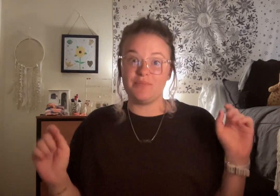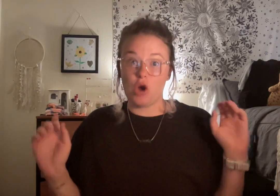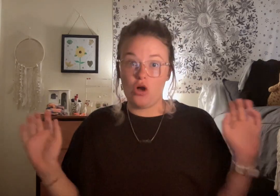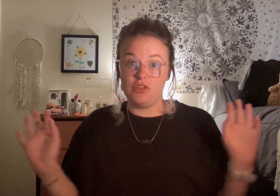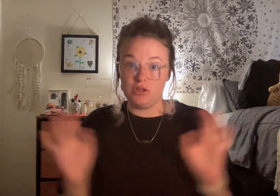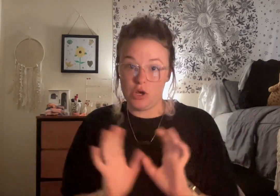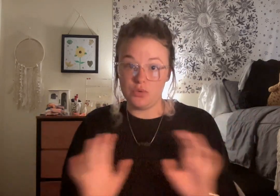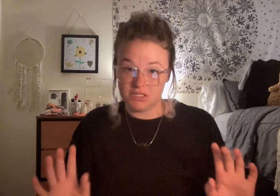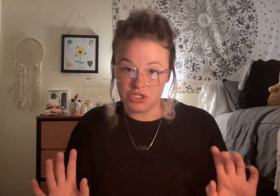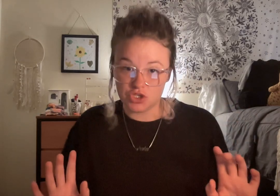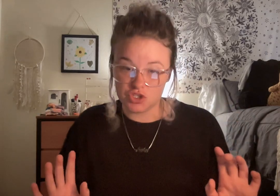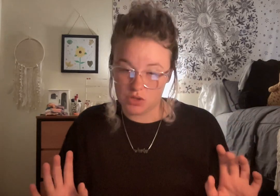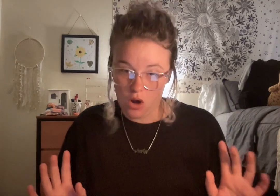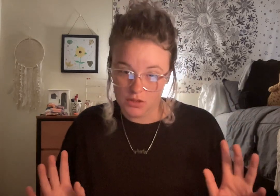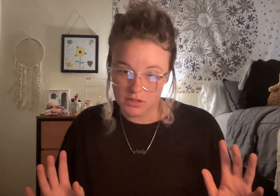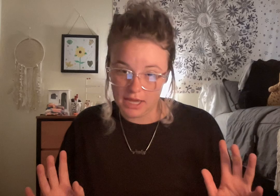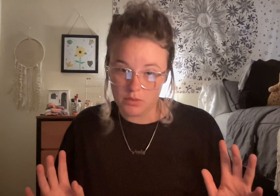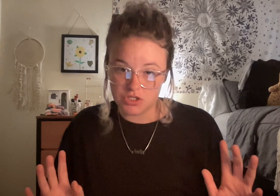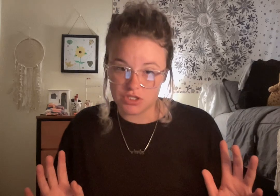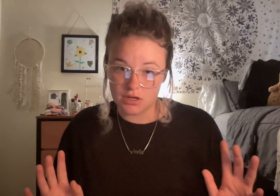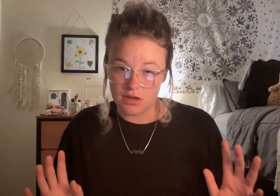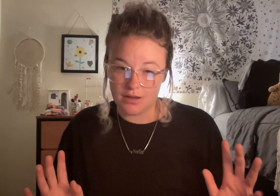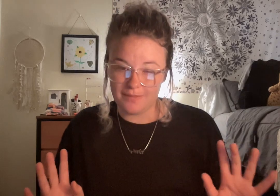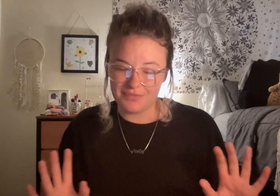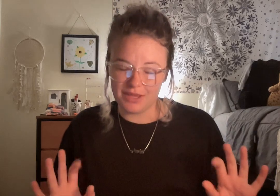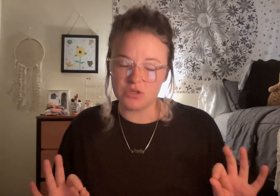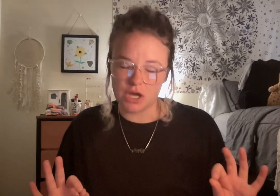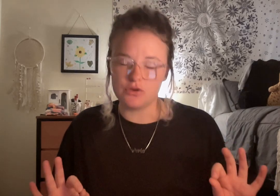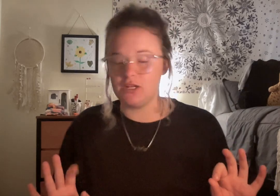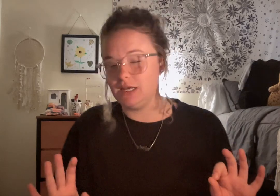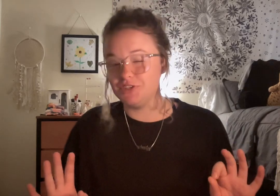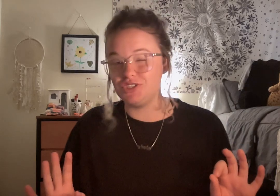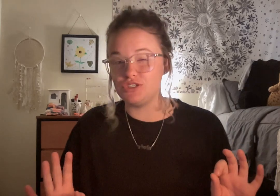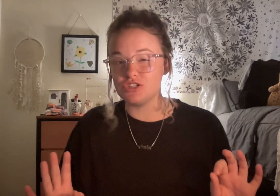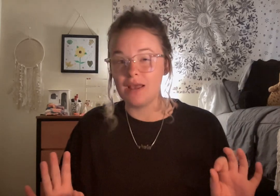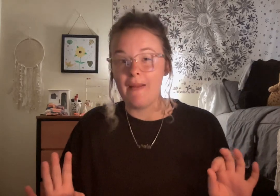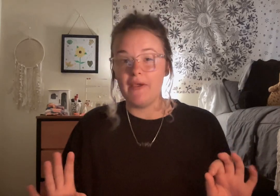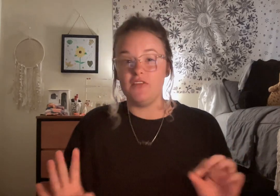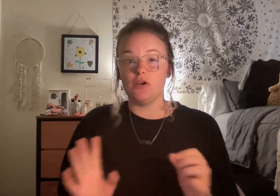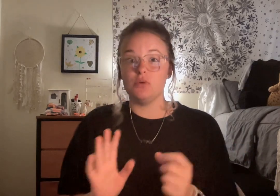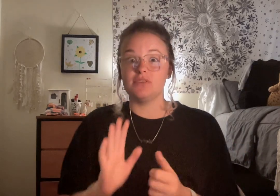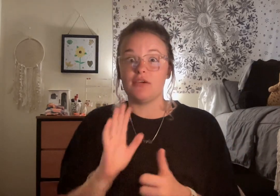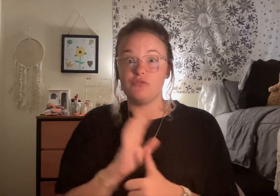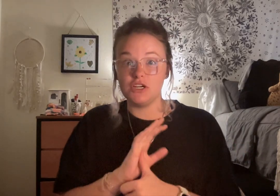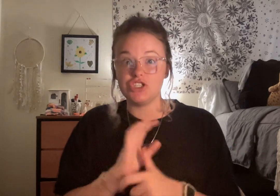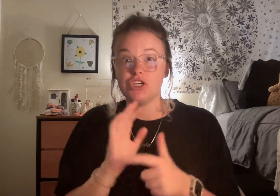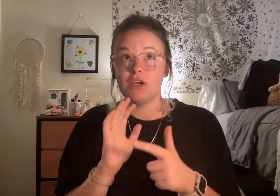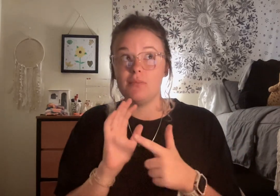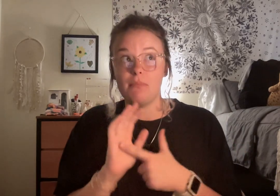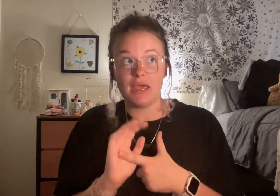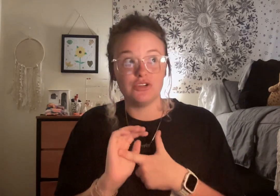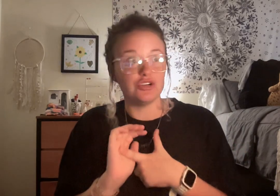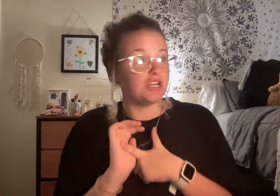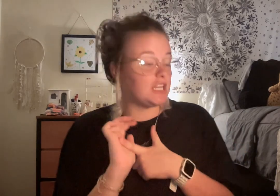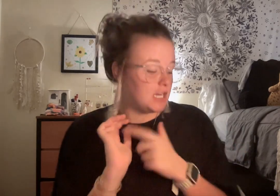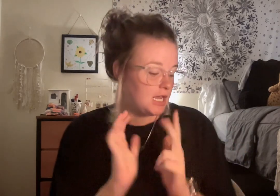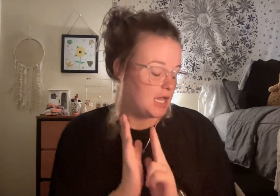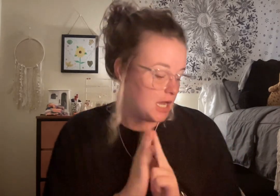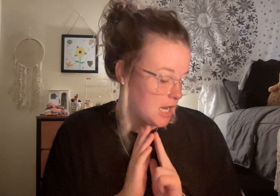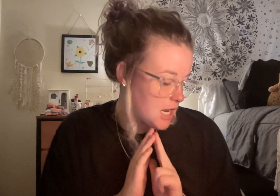all the low teachers, so all the language other than English teachers, and there was like French, Mandarin,